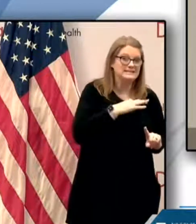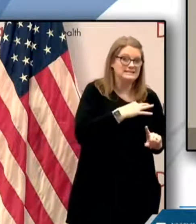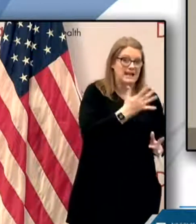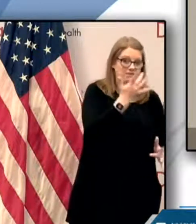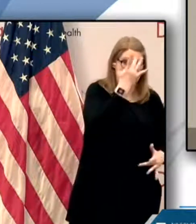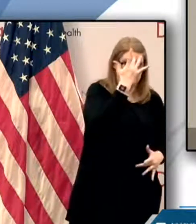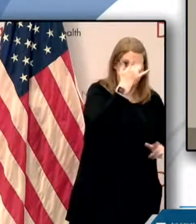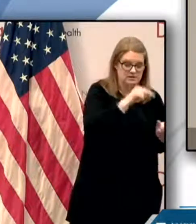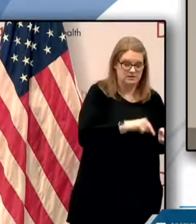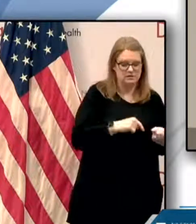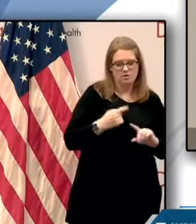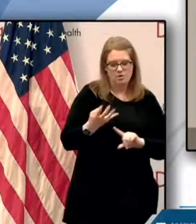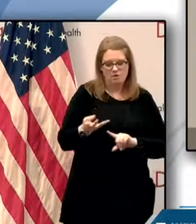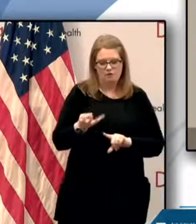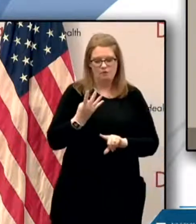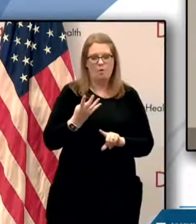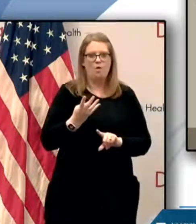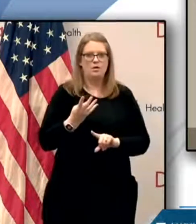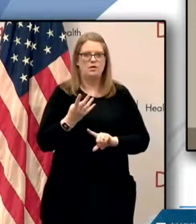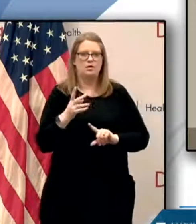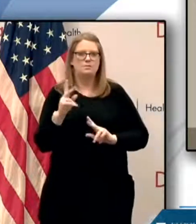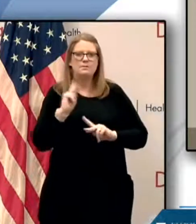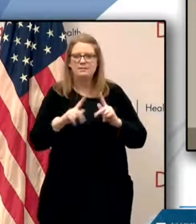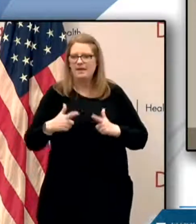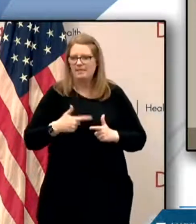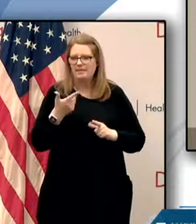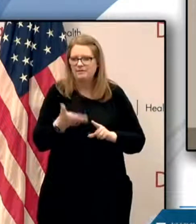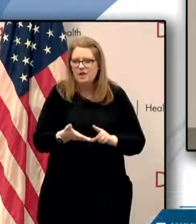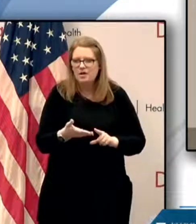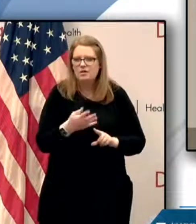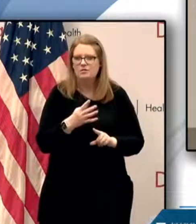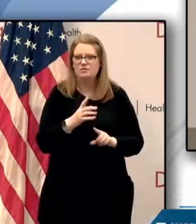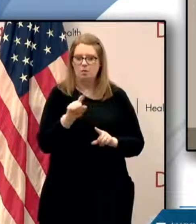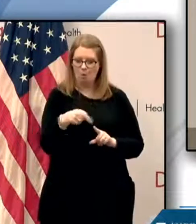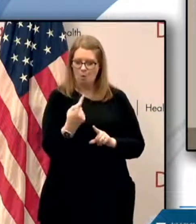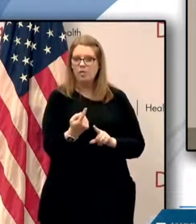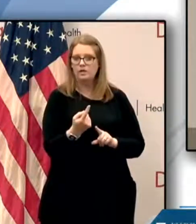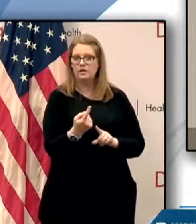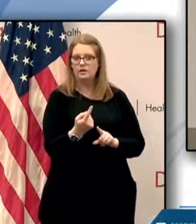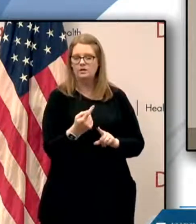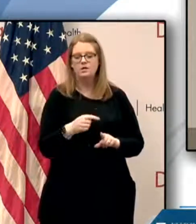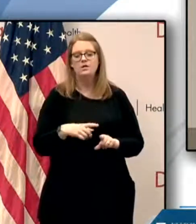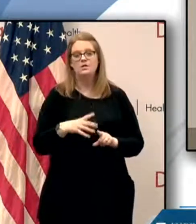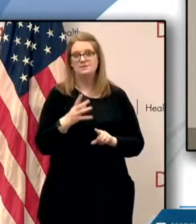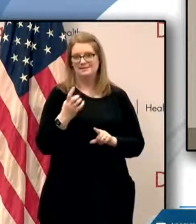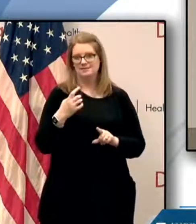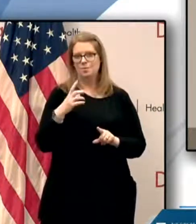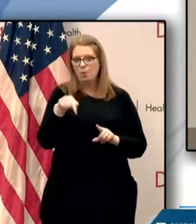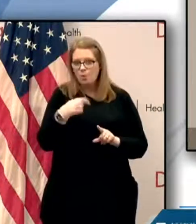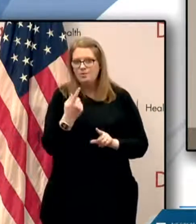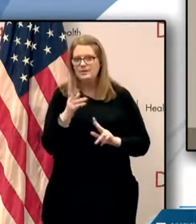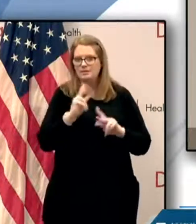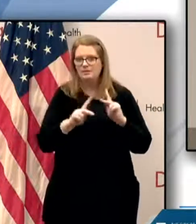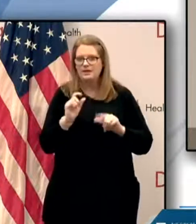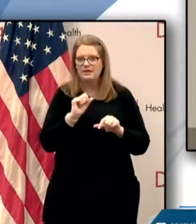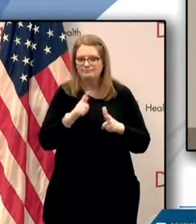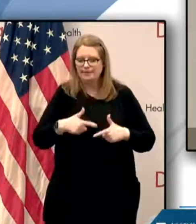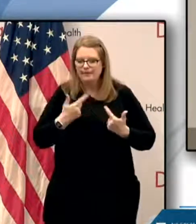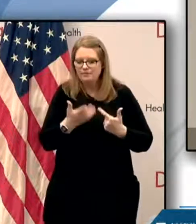of those are resident cases only. And then we've got